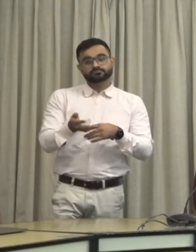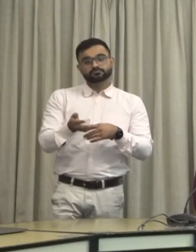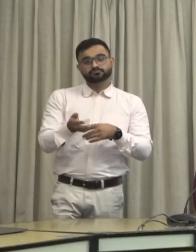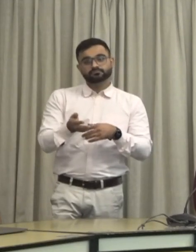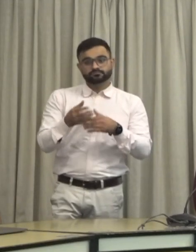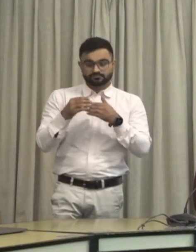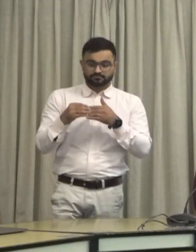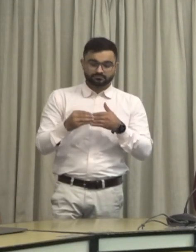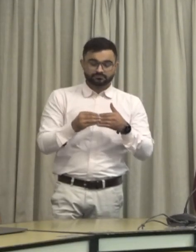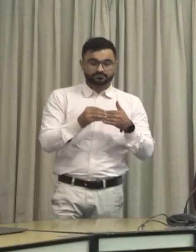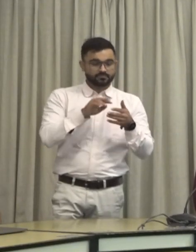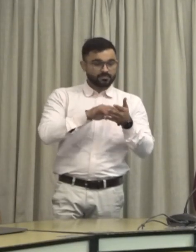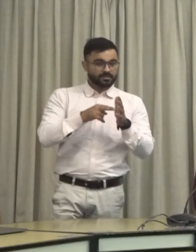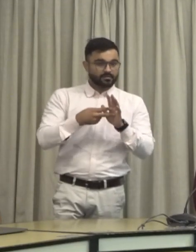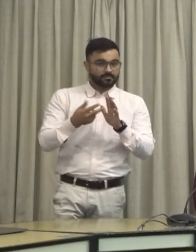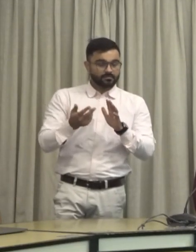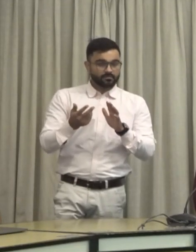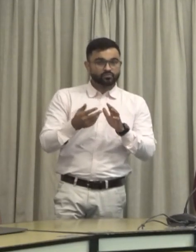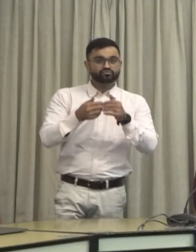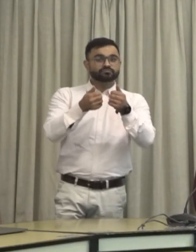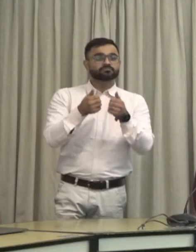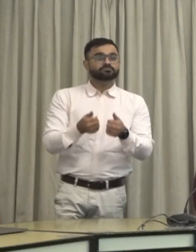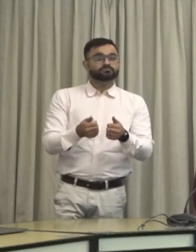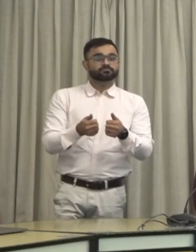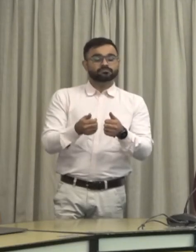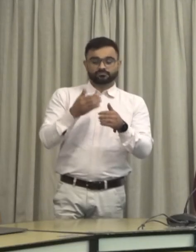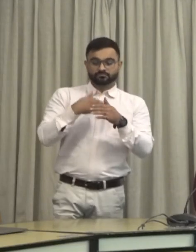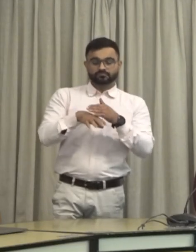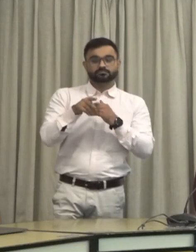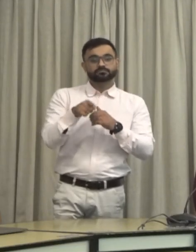will lead to a meaningful outcome in